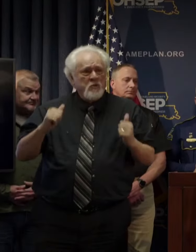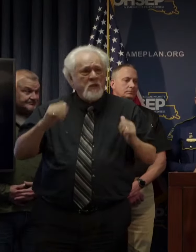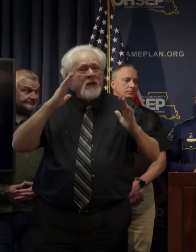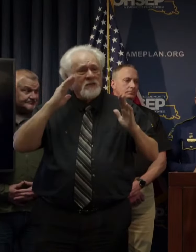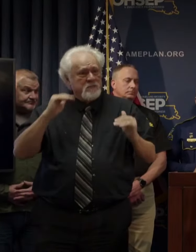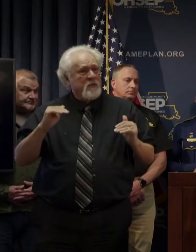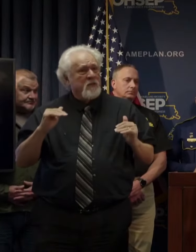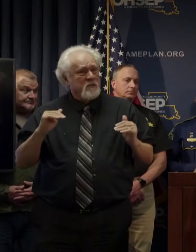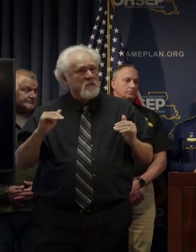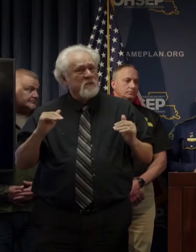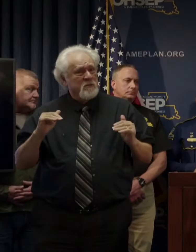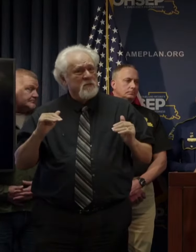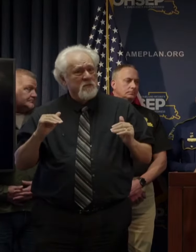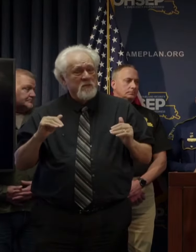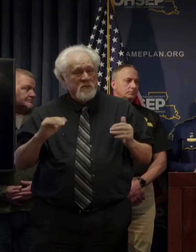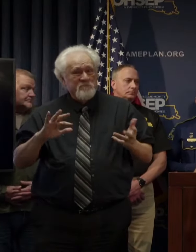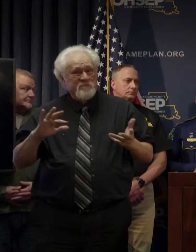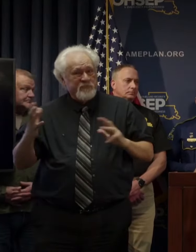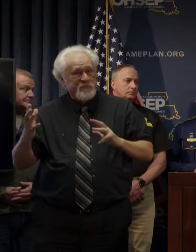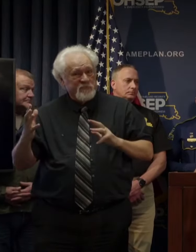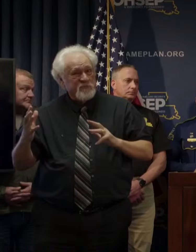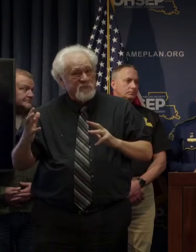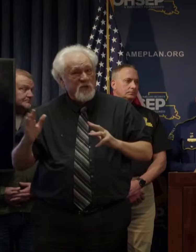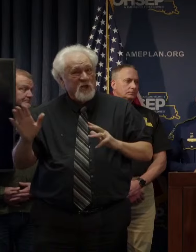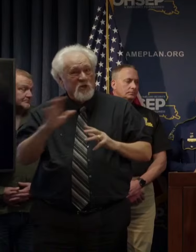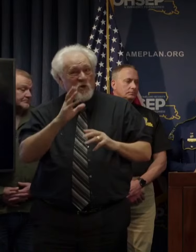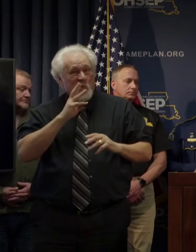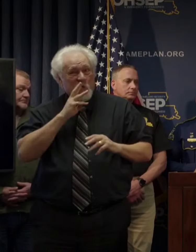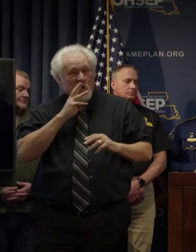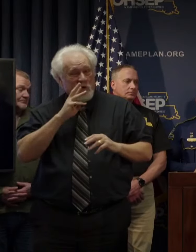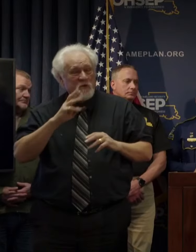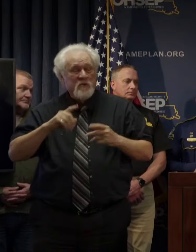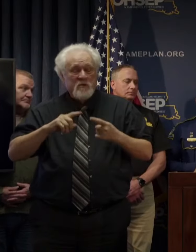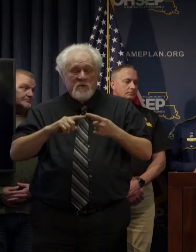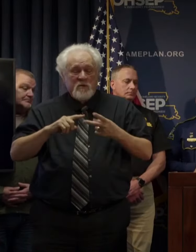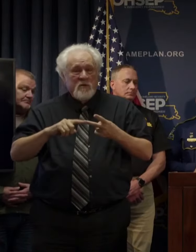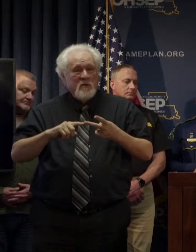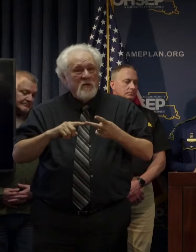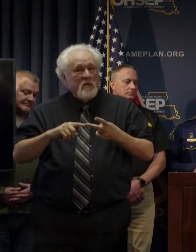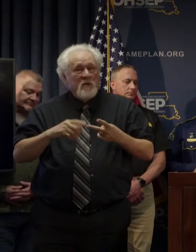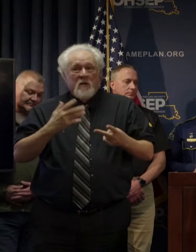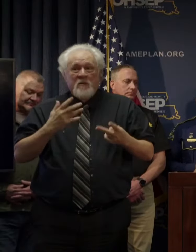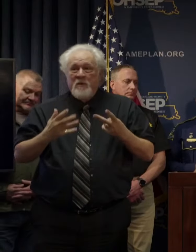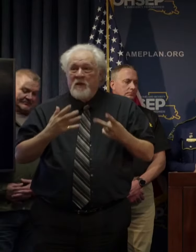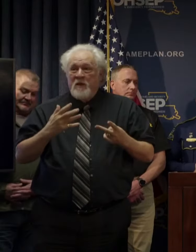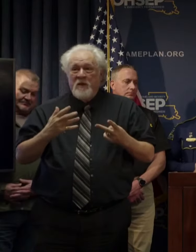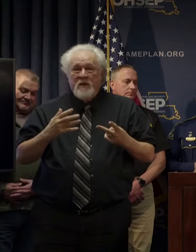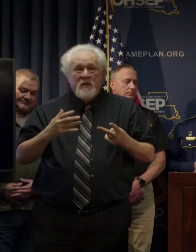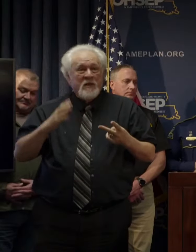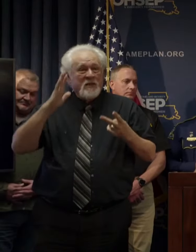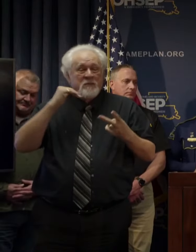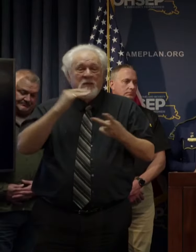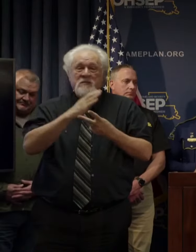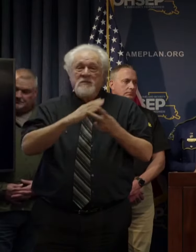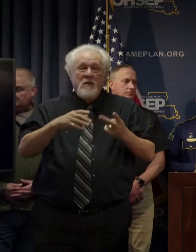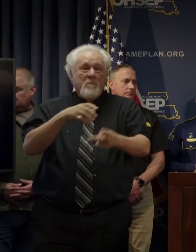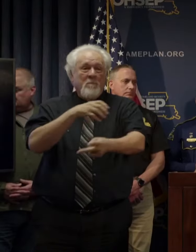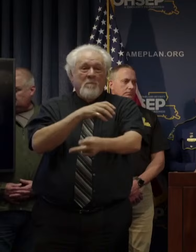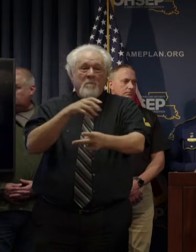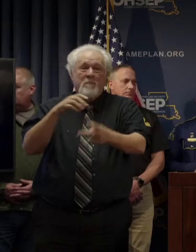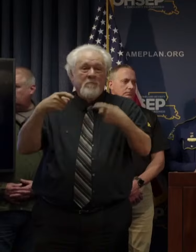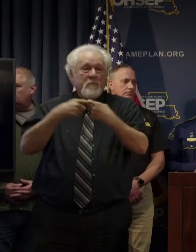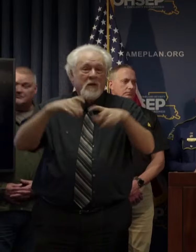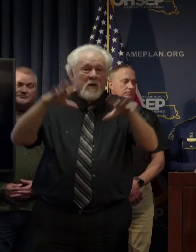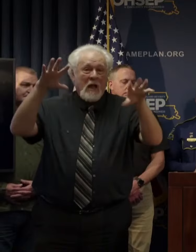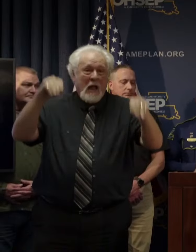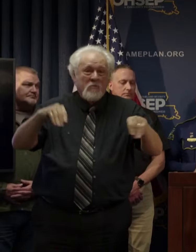this some disruption in their water supply. They may expect some power outages.